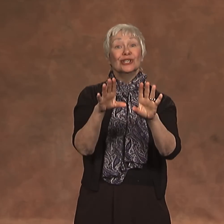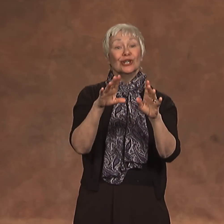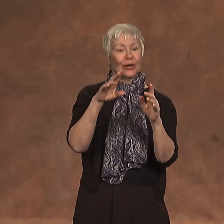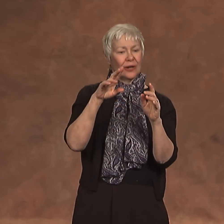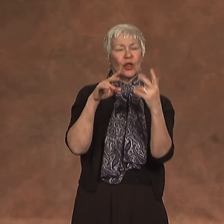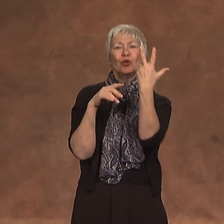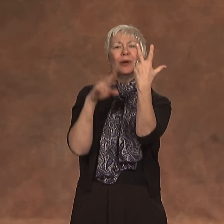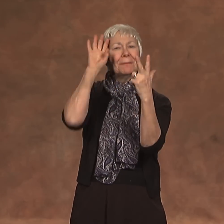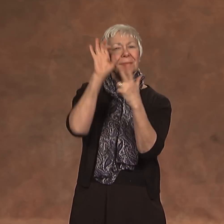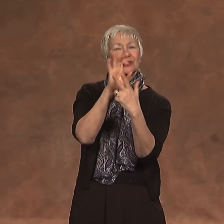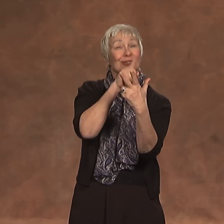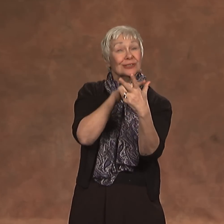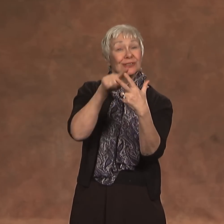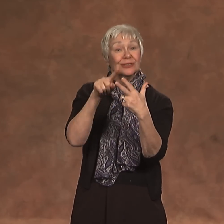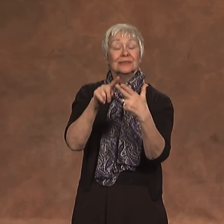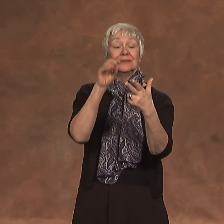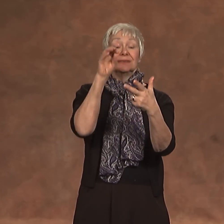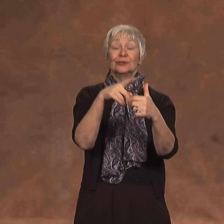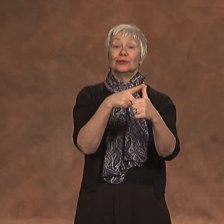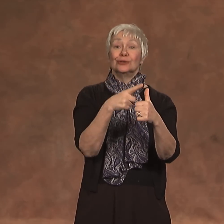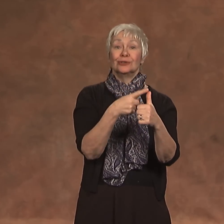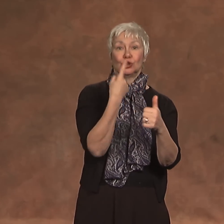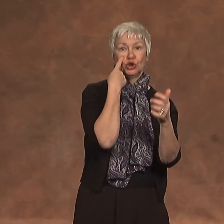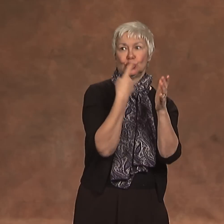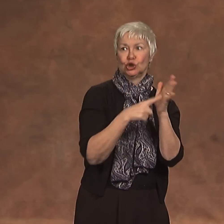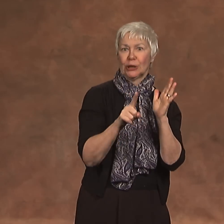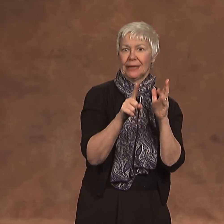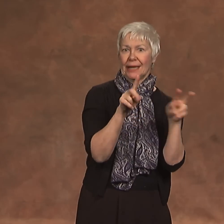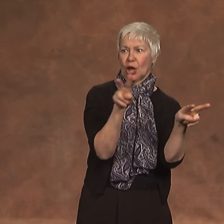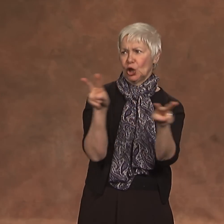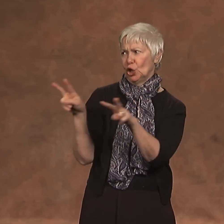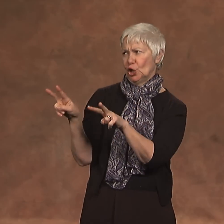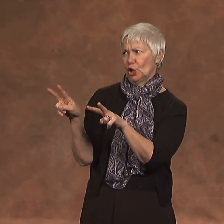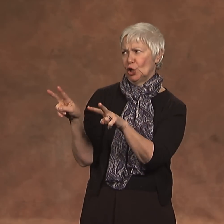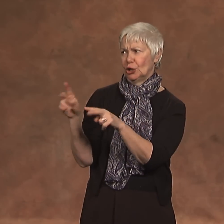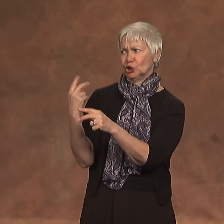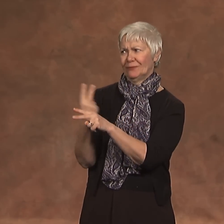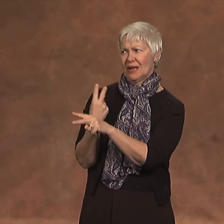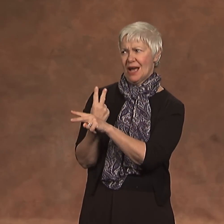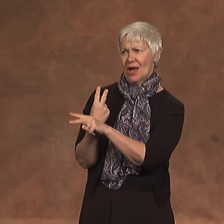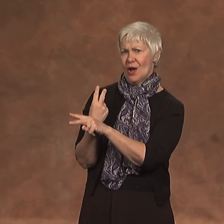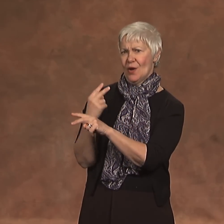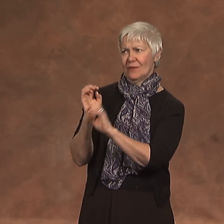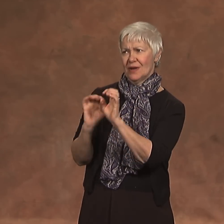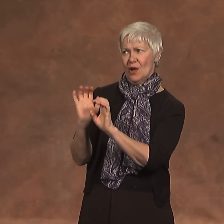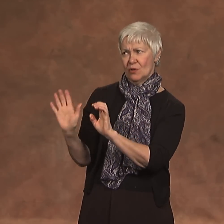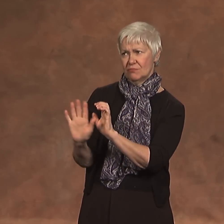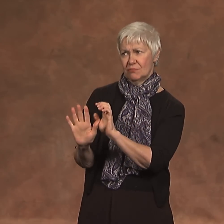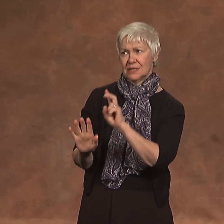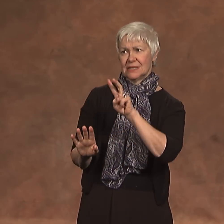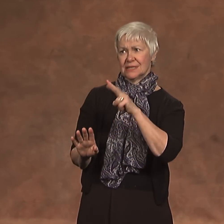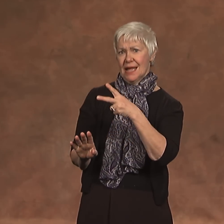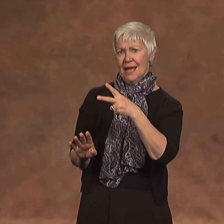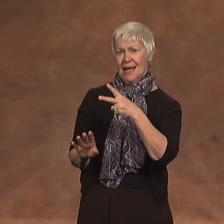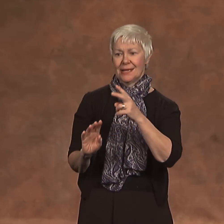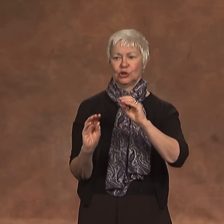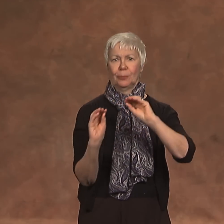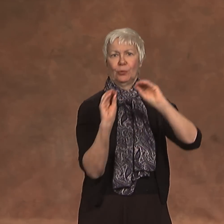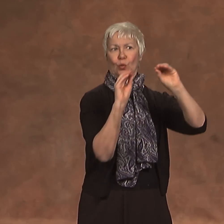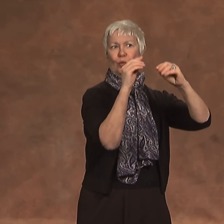integrated. And this was shown in the example of the 3 photos, and you see the teacher who shifts her body and her eye gaze to